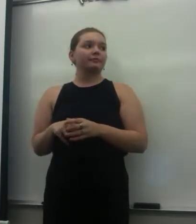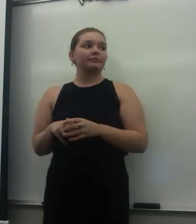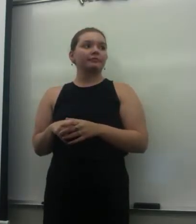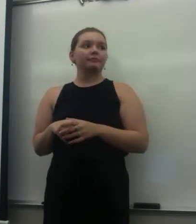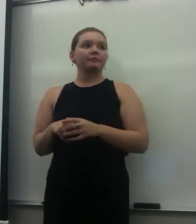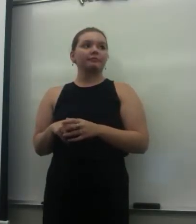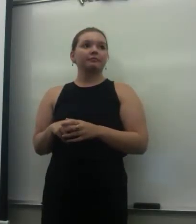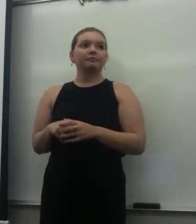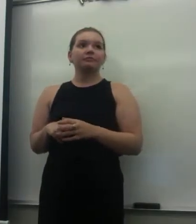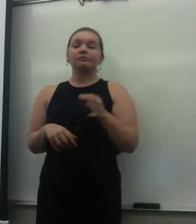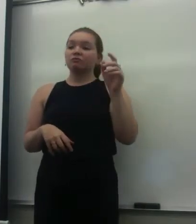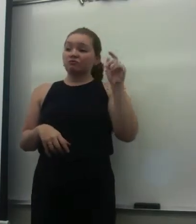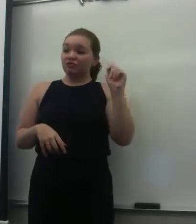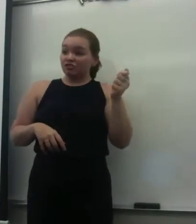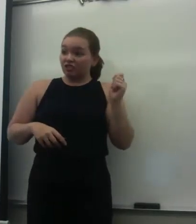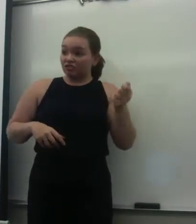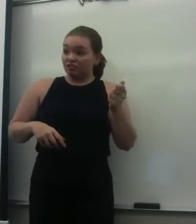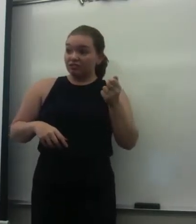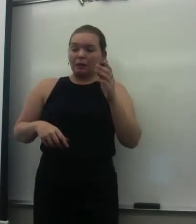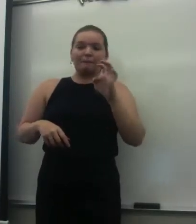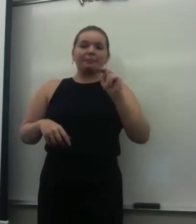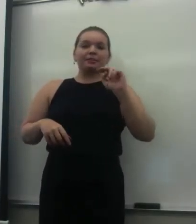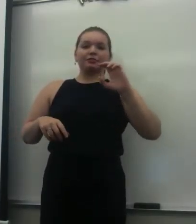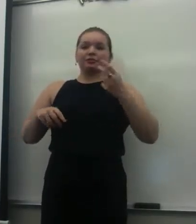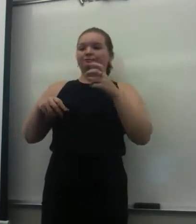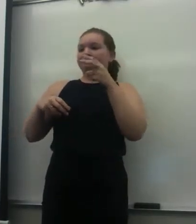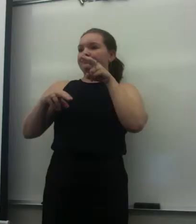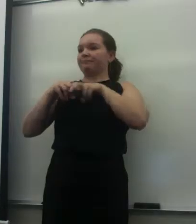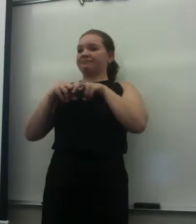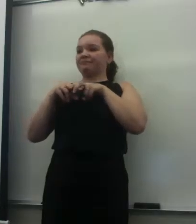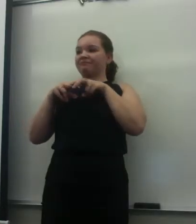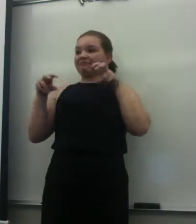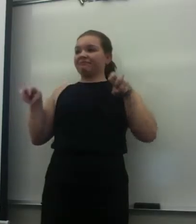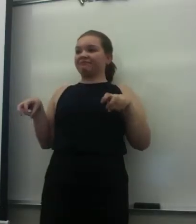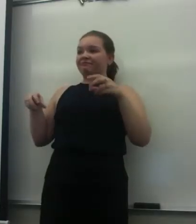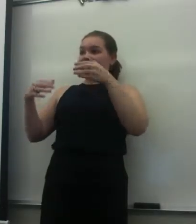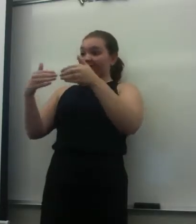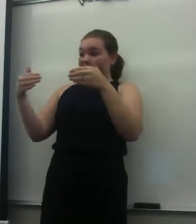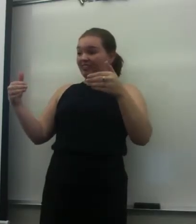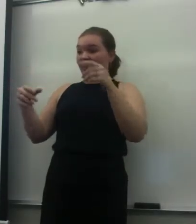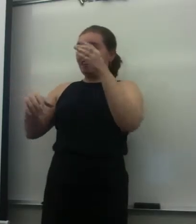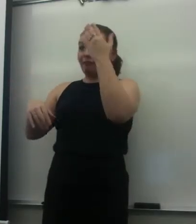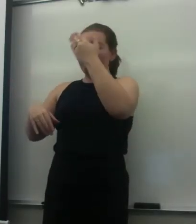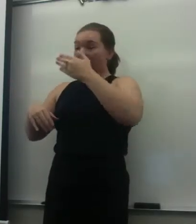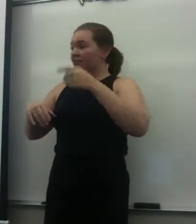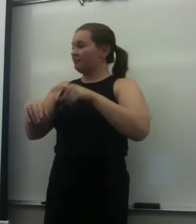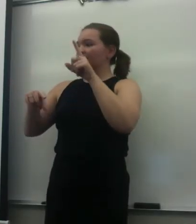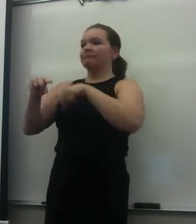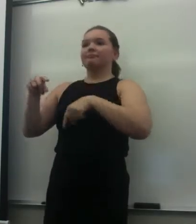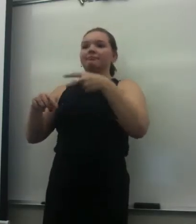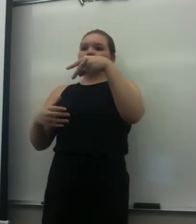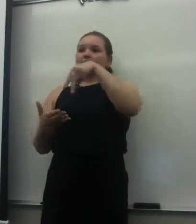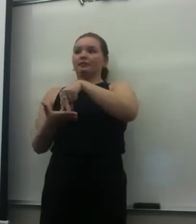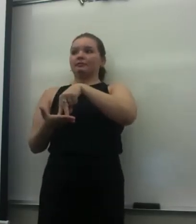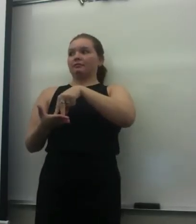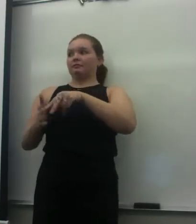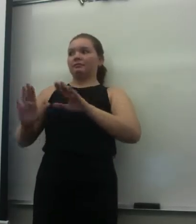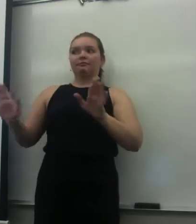front of the judge's bench, which is strictly prohibited for anyone to walk in front